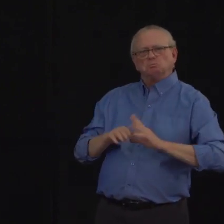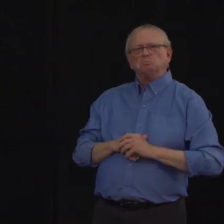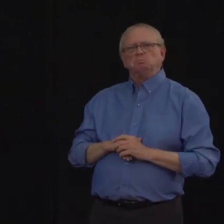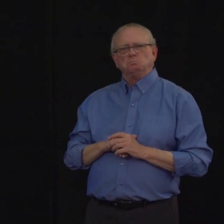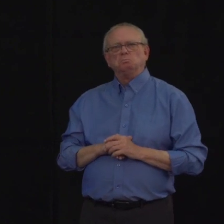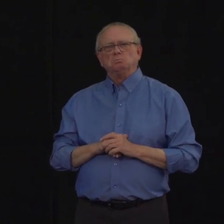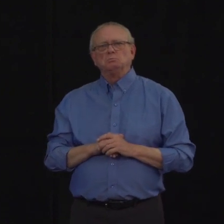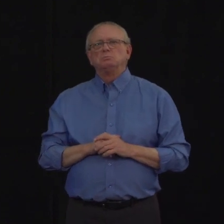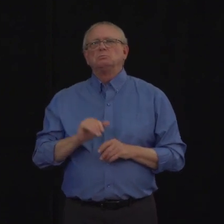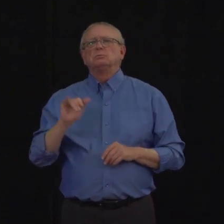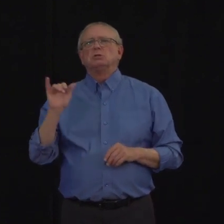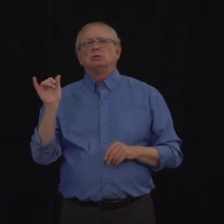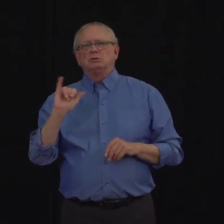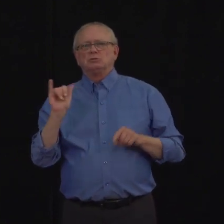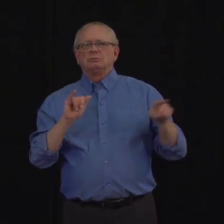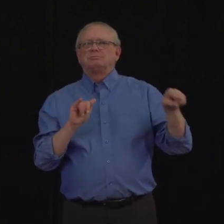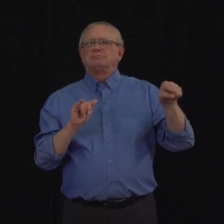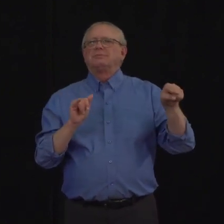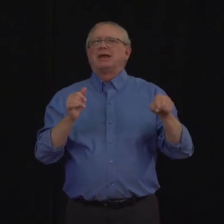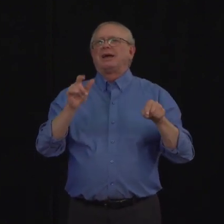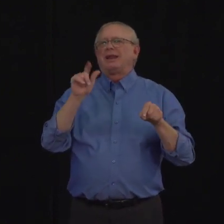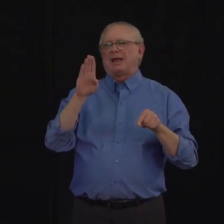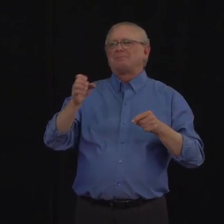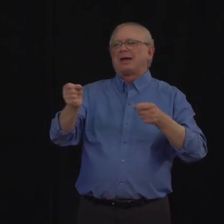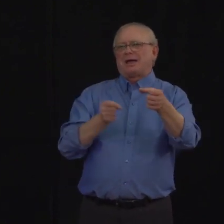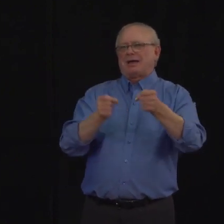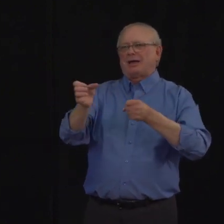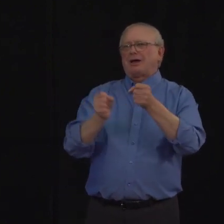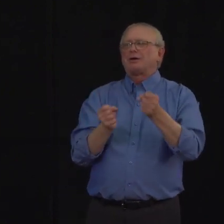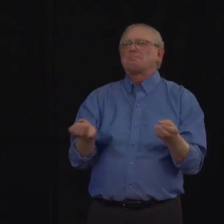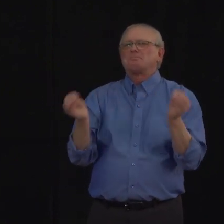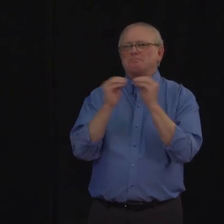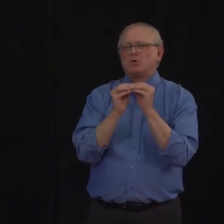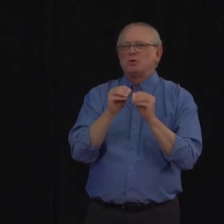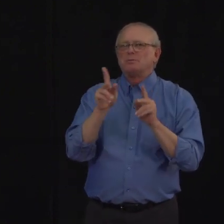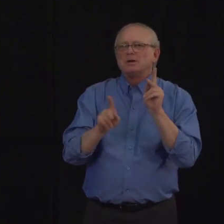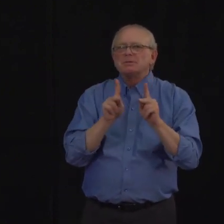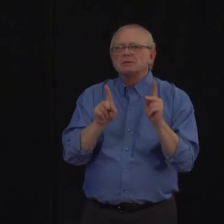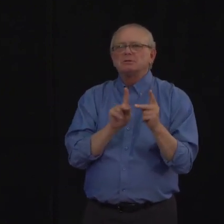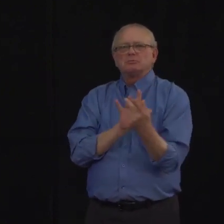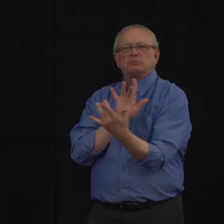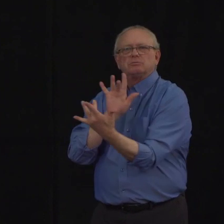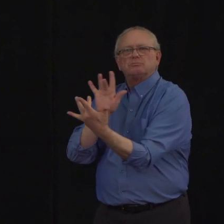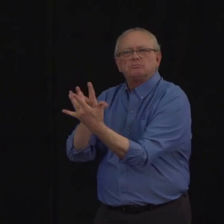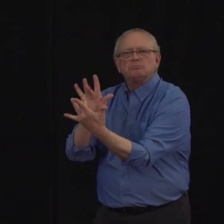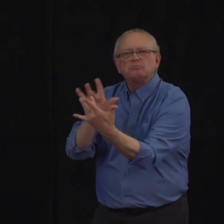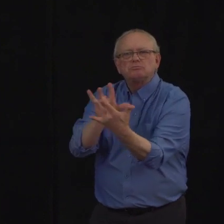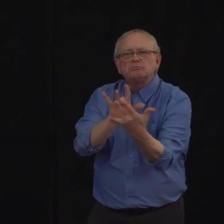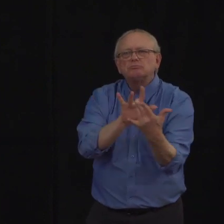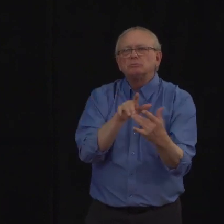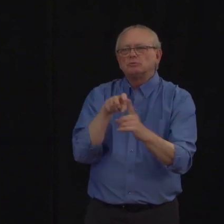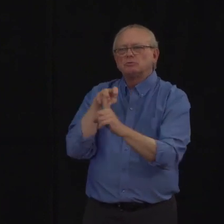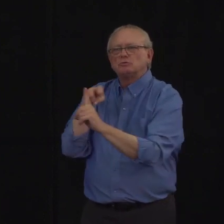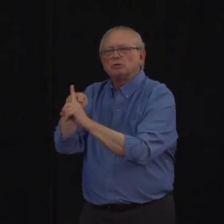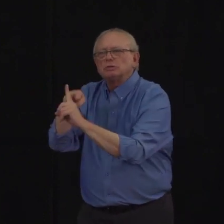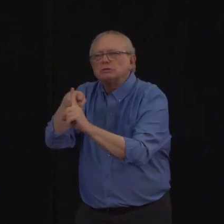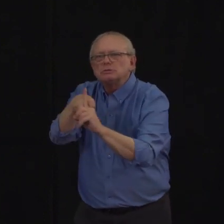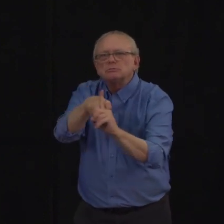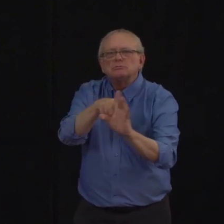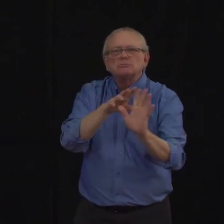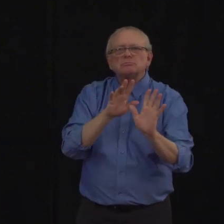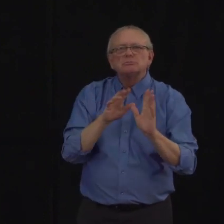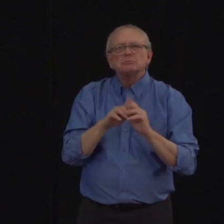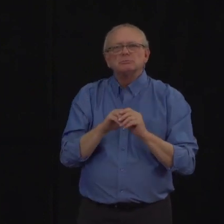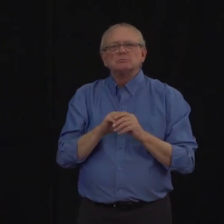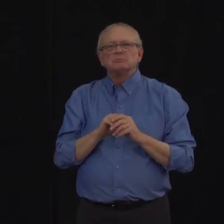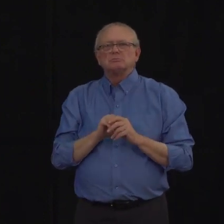recruit additional contact tracers to supplement our core teams, and they have been able to manage the demand even when we had